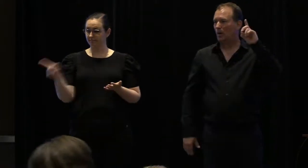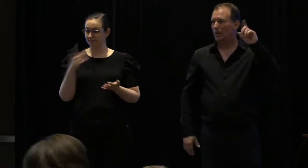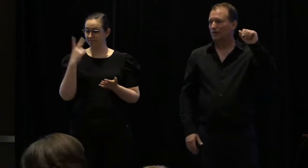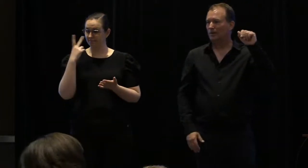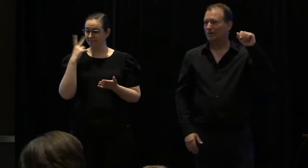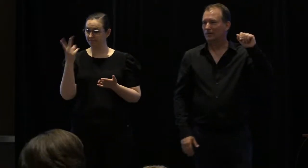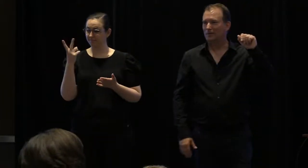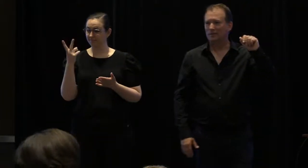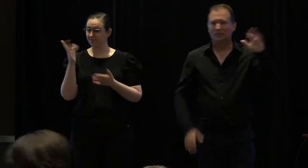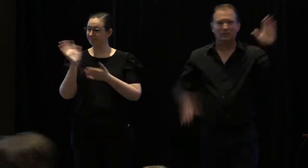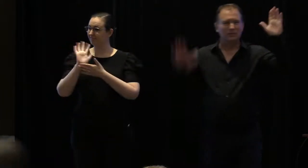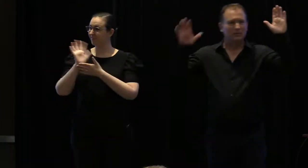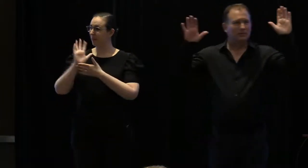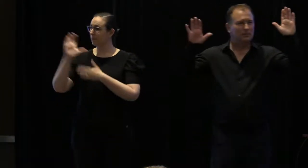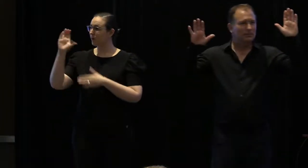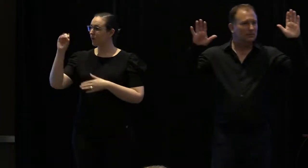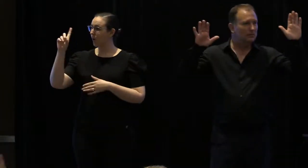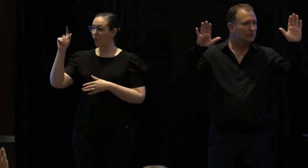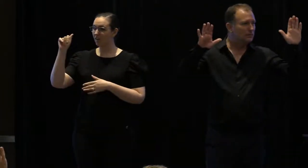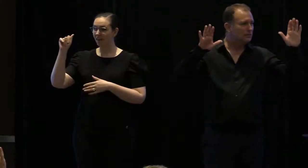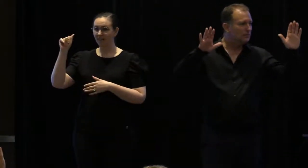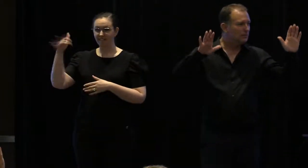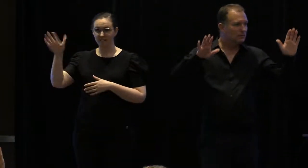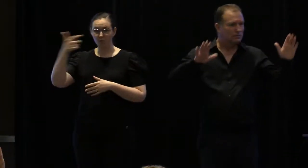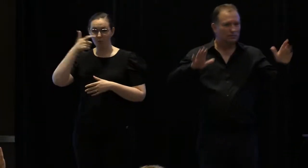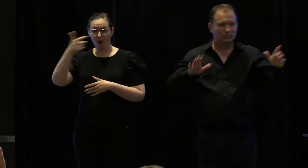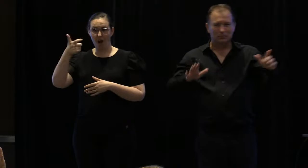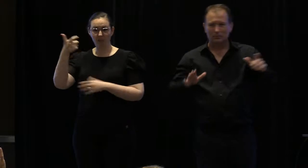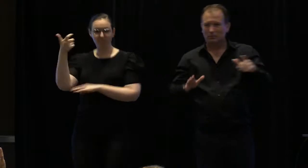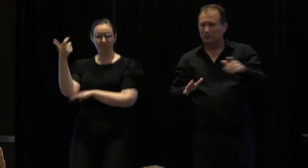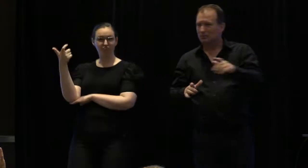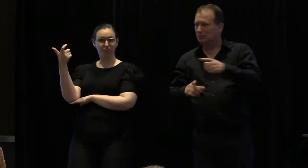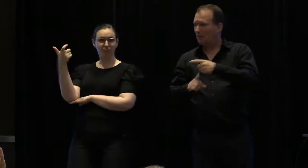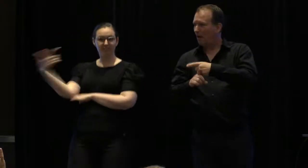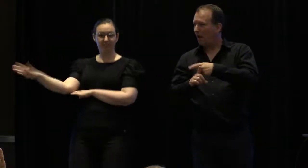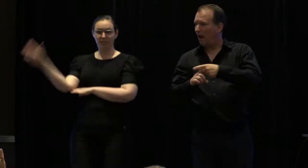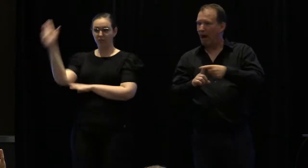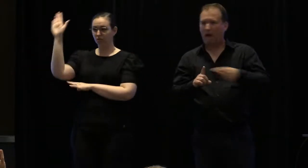Seen the movie Coda? Hands up if you have.